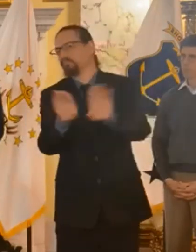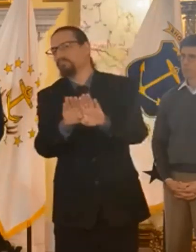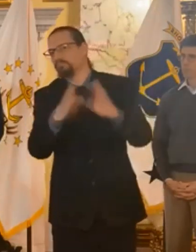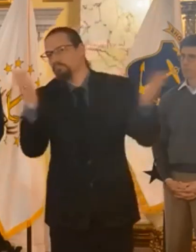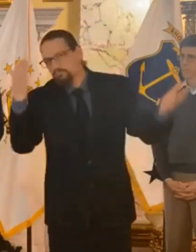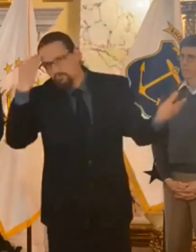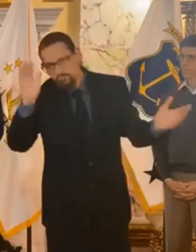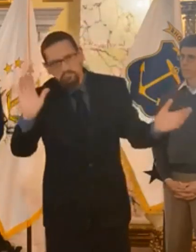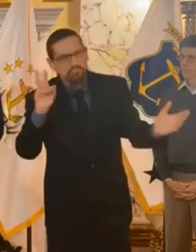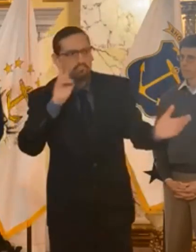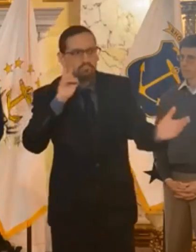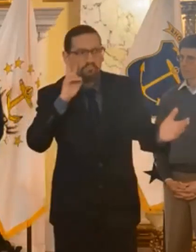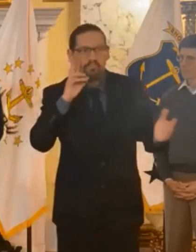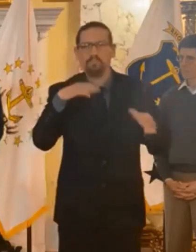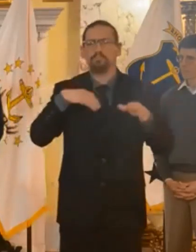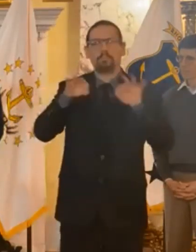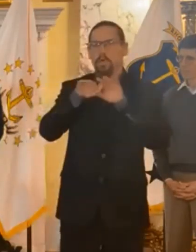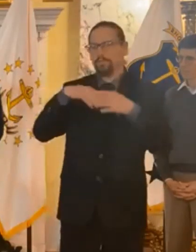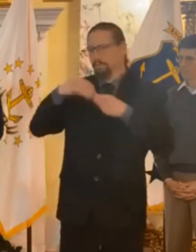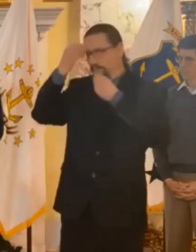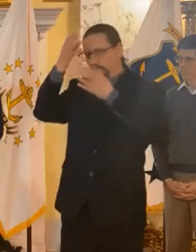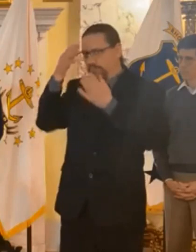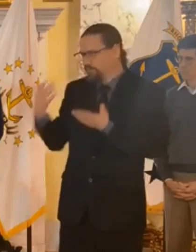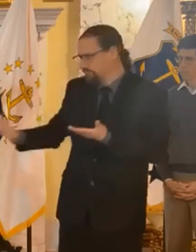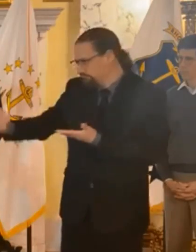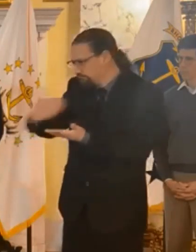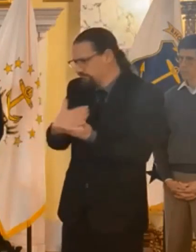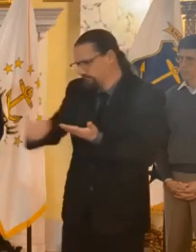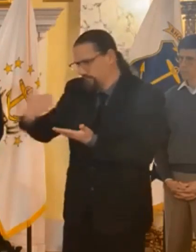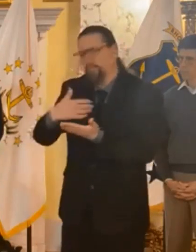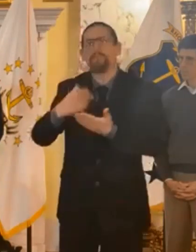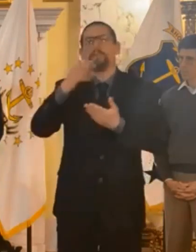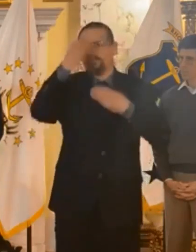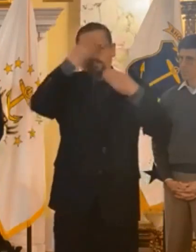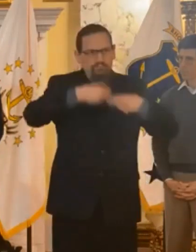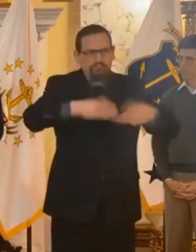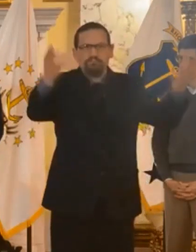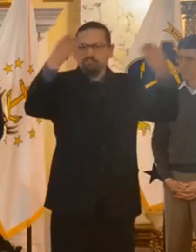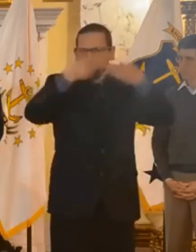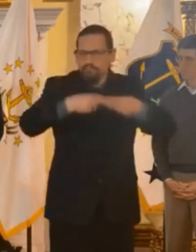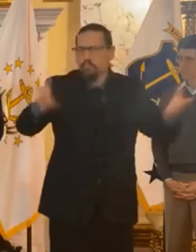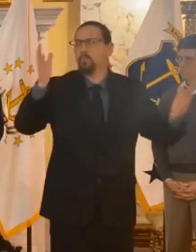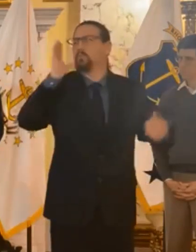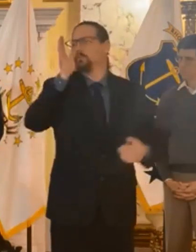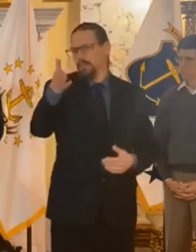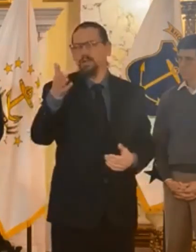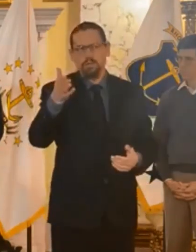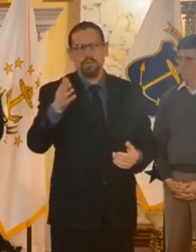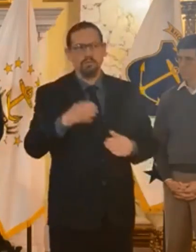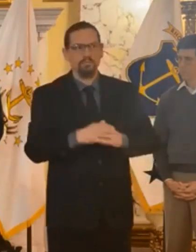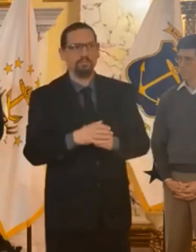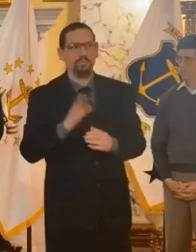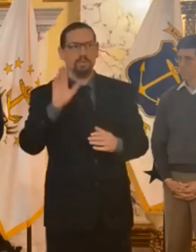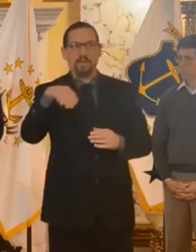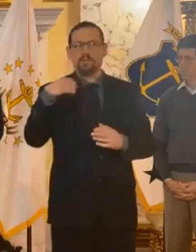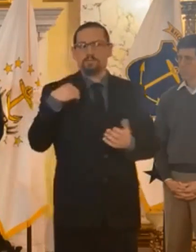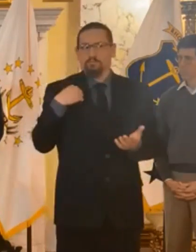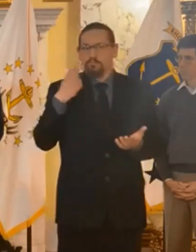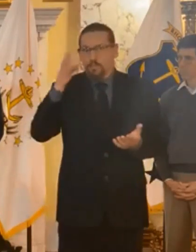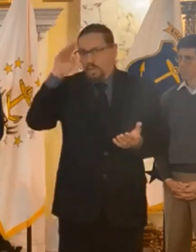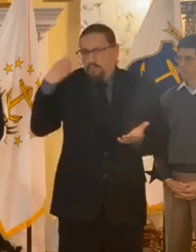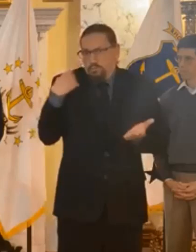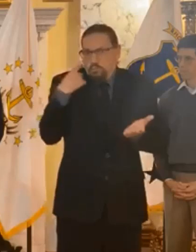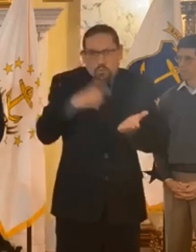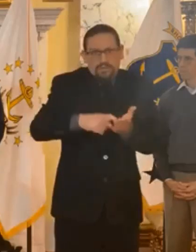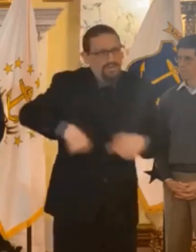of information, data, and science. I recognize you have to go to work, and your children deserve to be